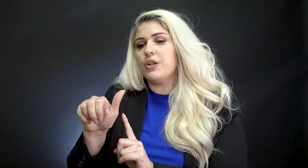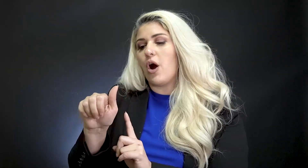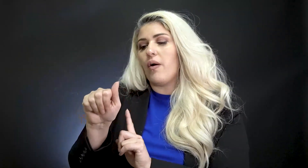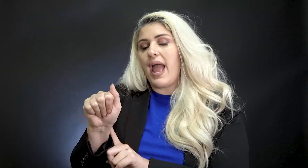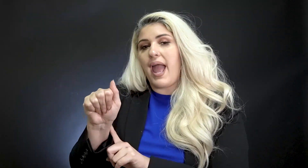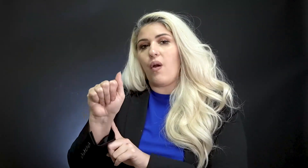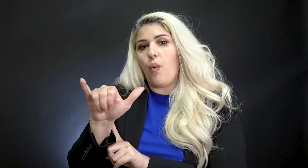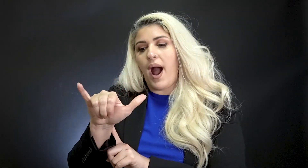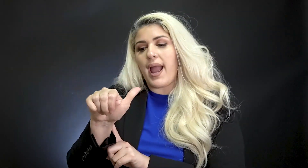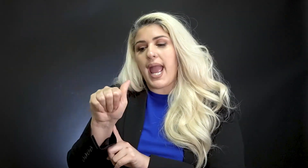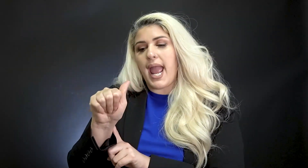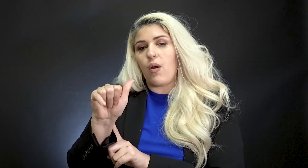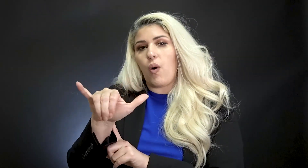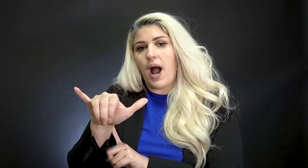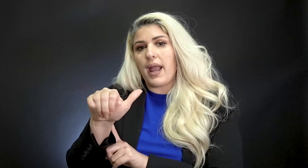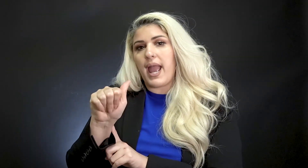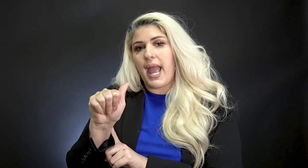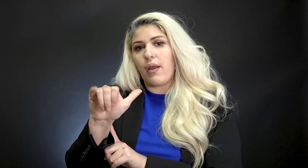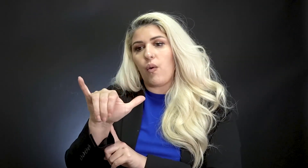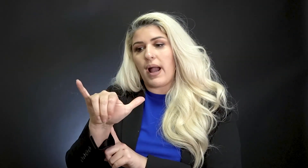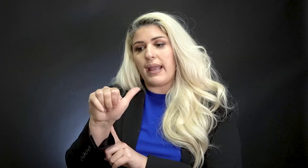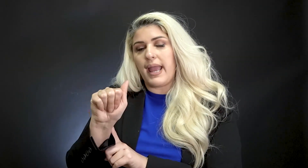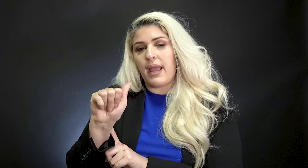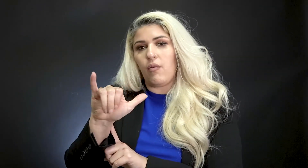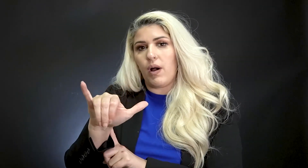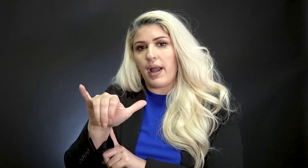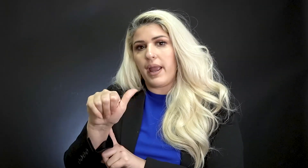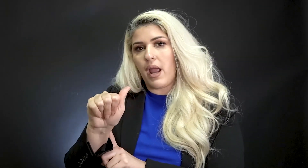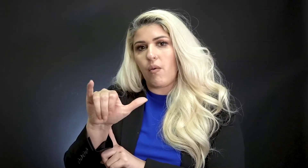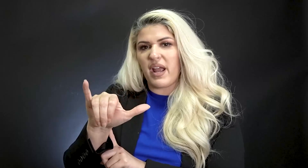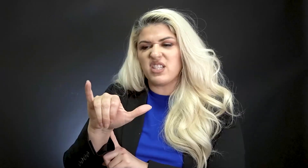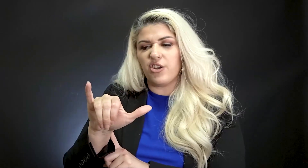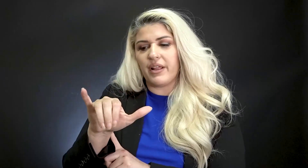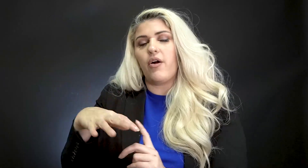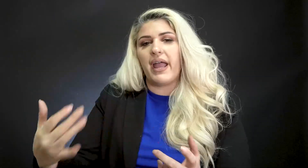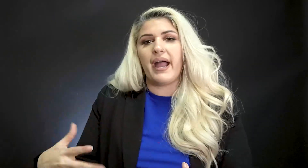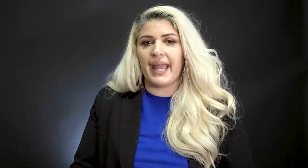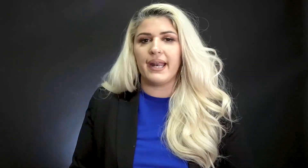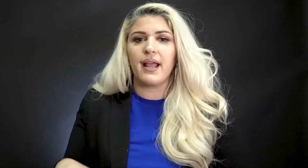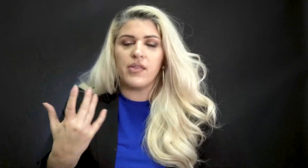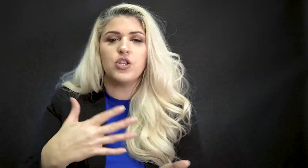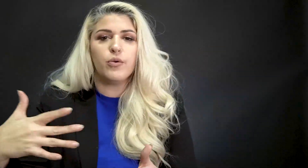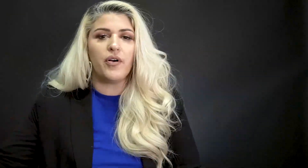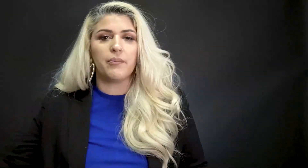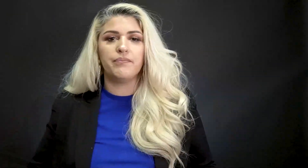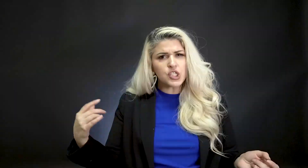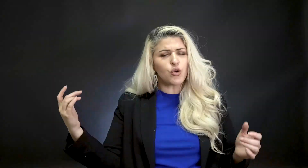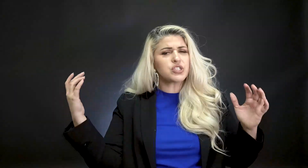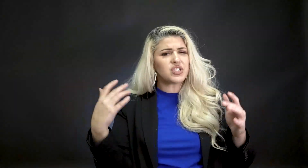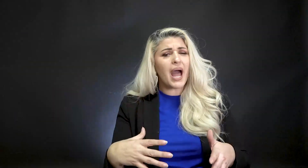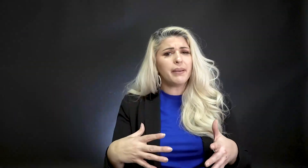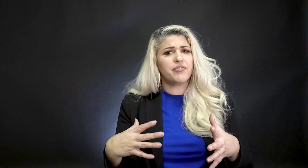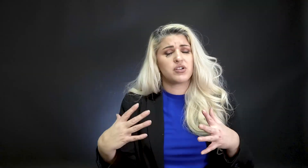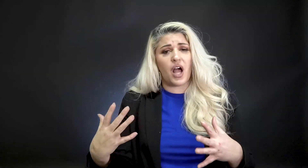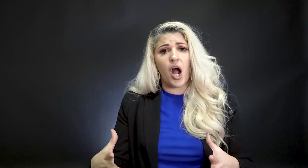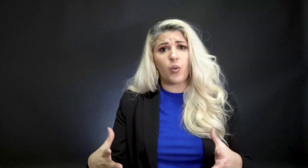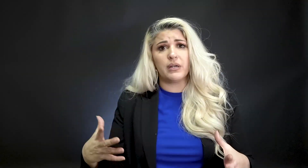go A-Y, A-Y, A-Y, A-Y, A-Y, until you're like, okay, I get it. And then you move on. So stop if there's an awkward